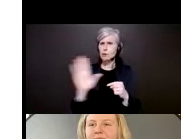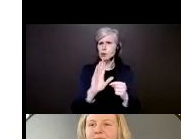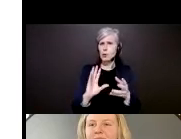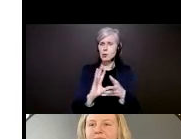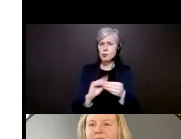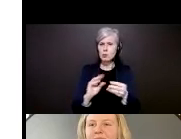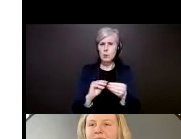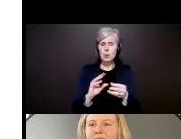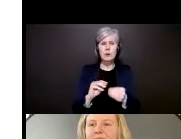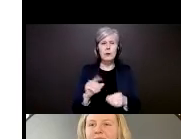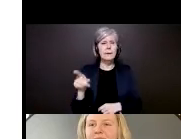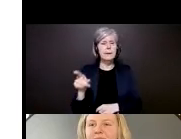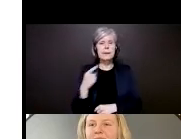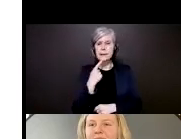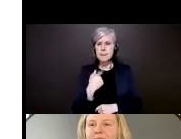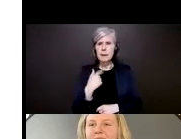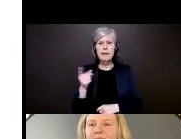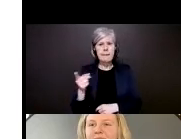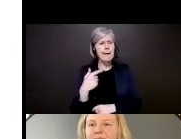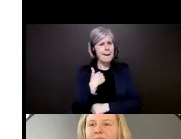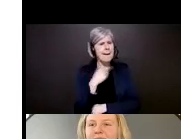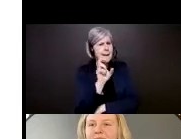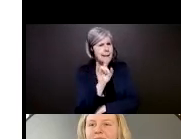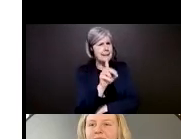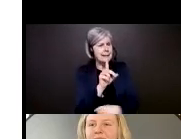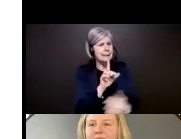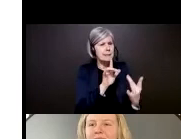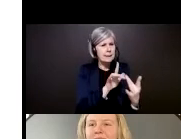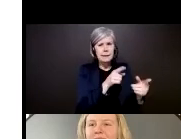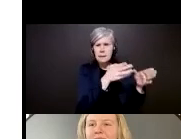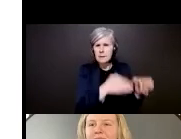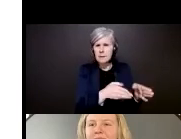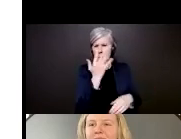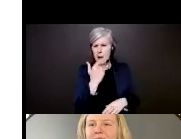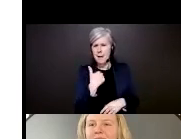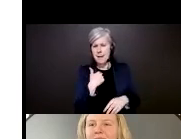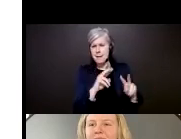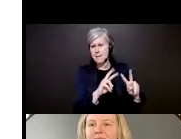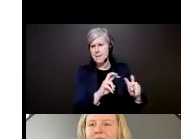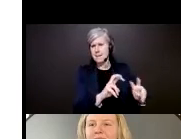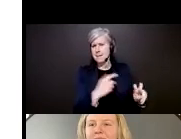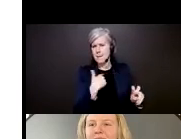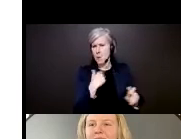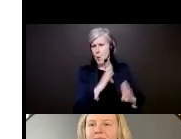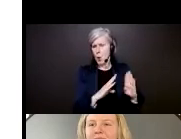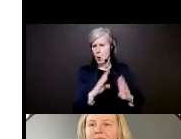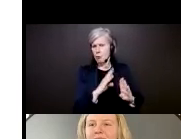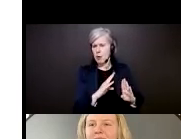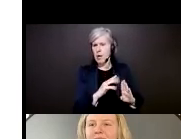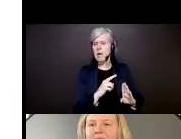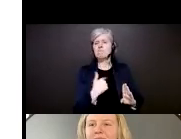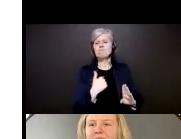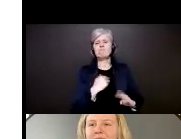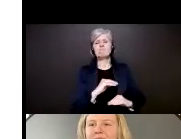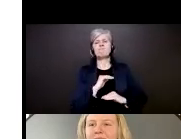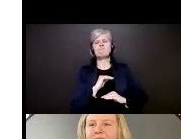was concerned about. I had a good response, or now I know what to do. Now I know what to watch for, what to be